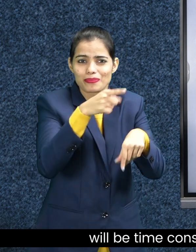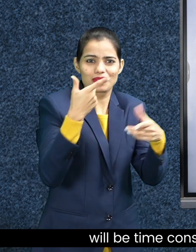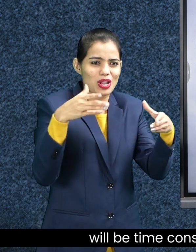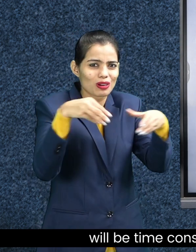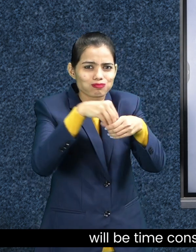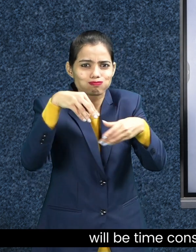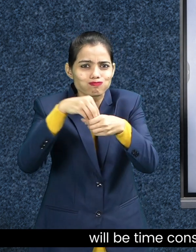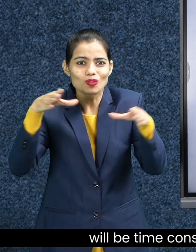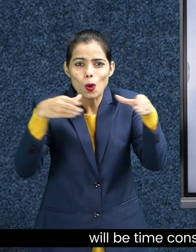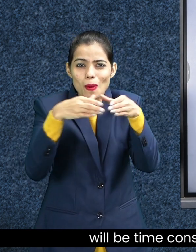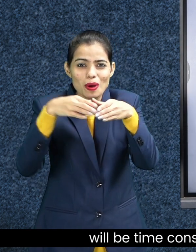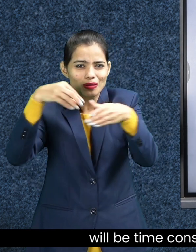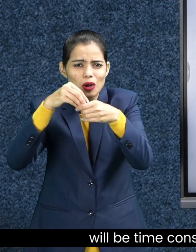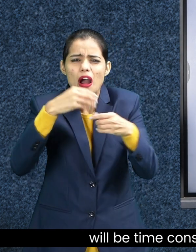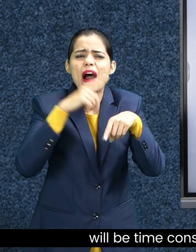count wrong.